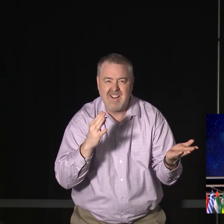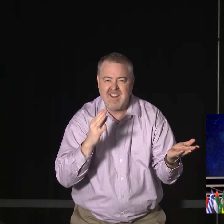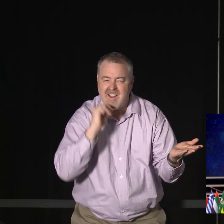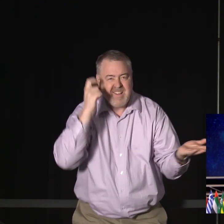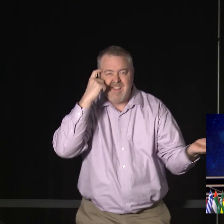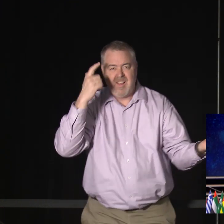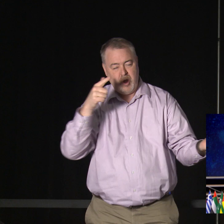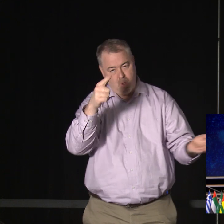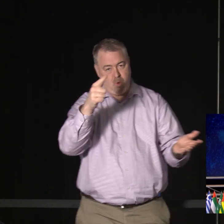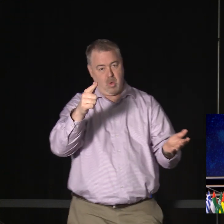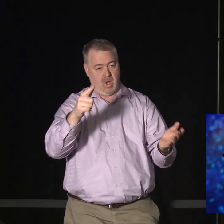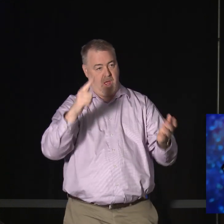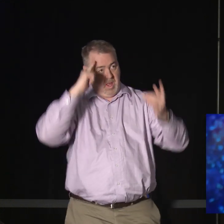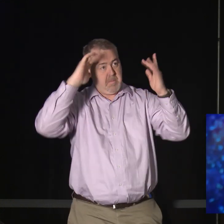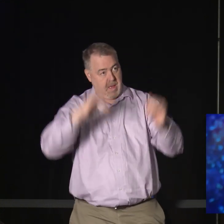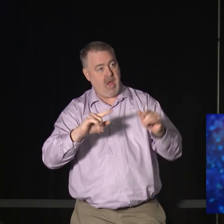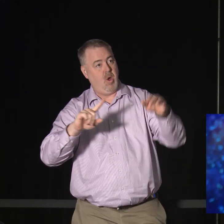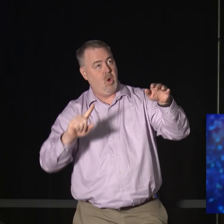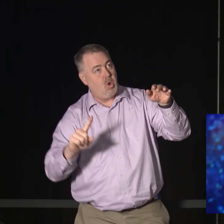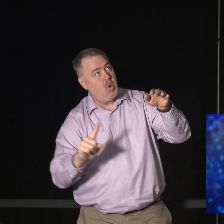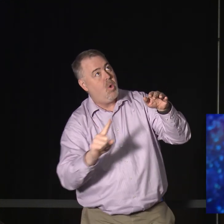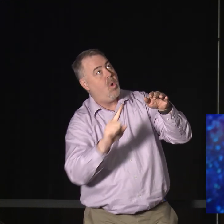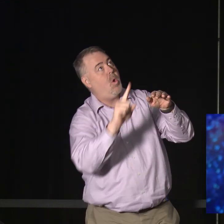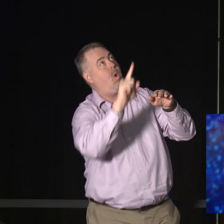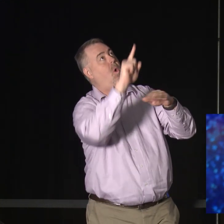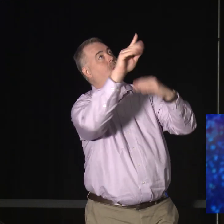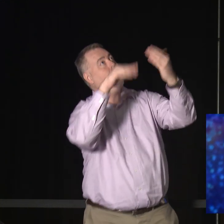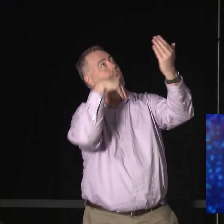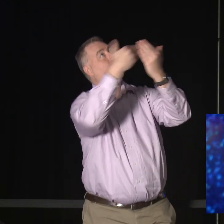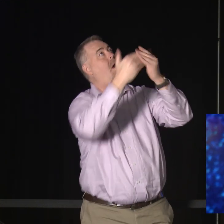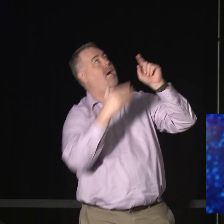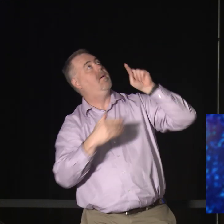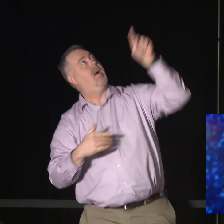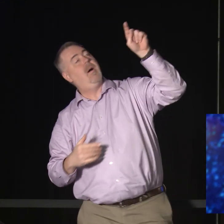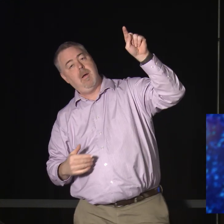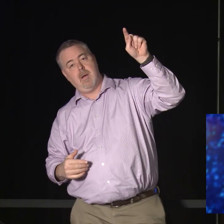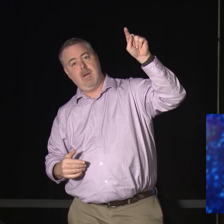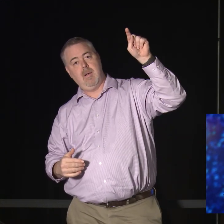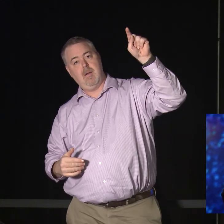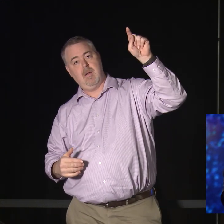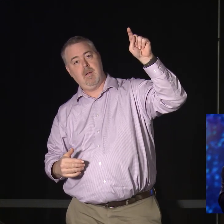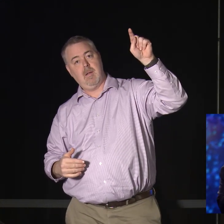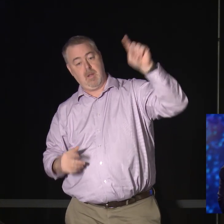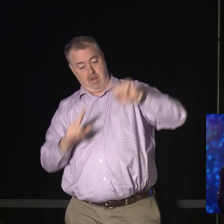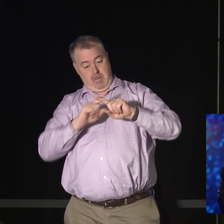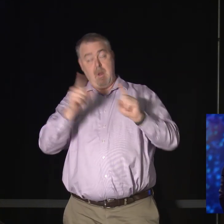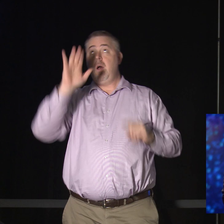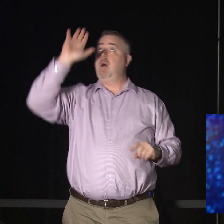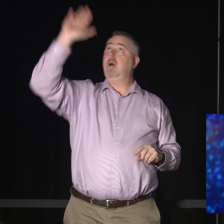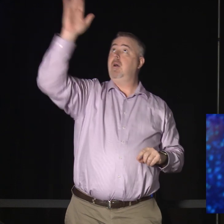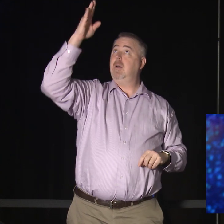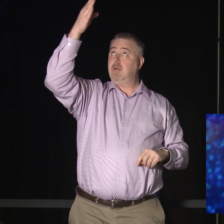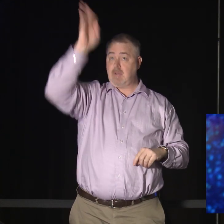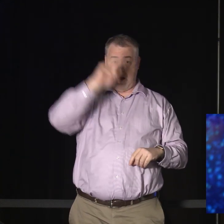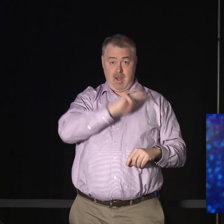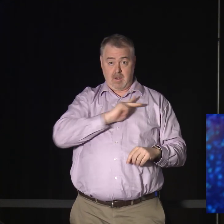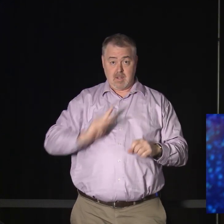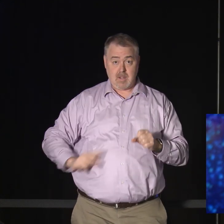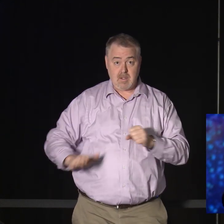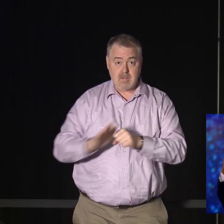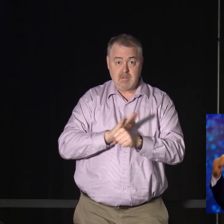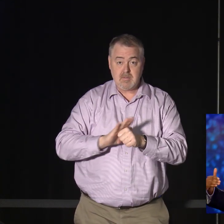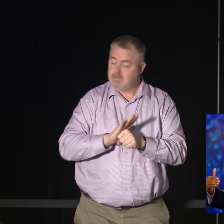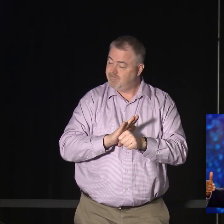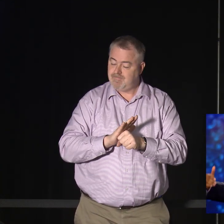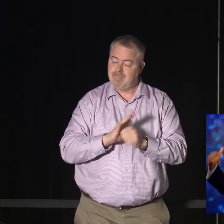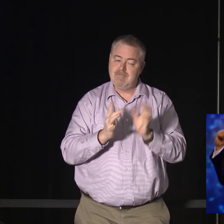You expect it to go up in order to get up. But in the kingdom of God, Jesus says,